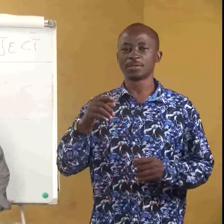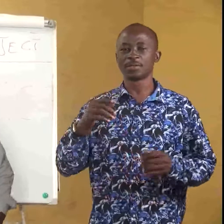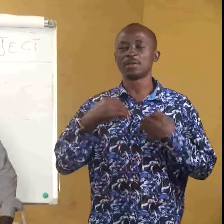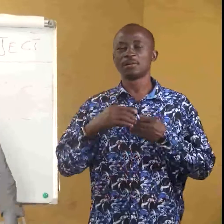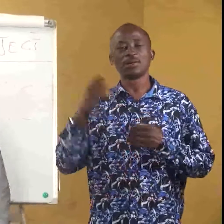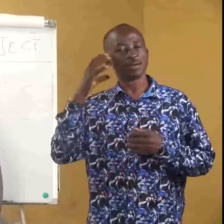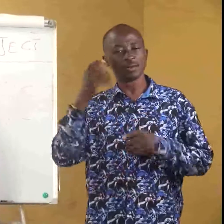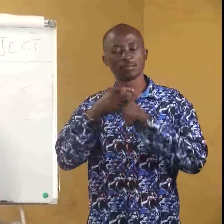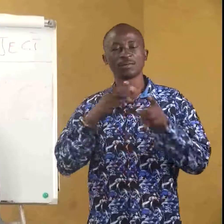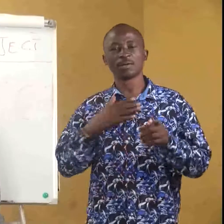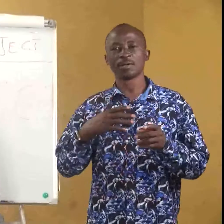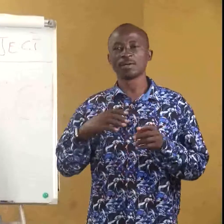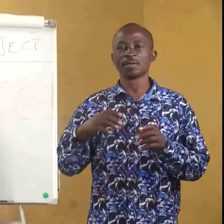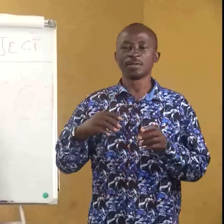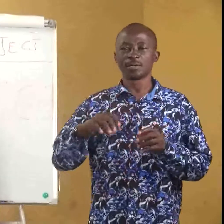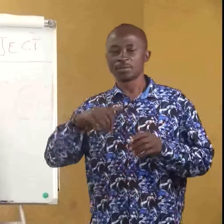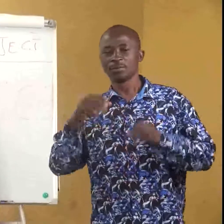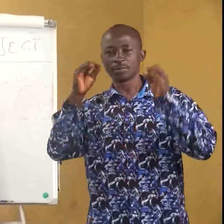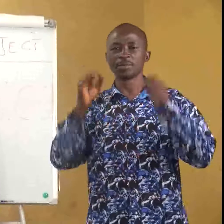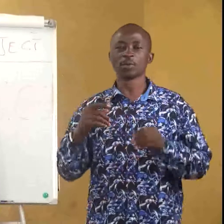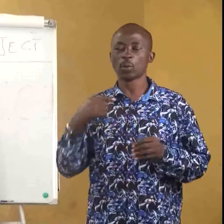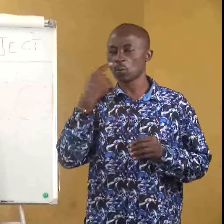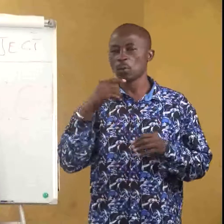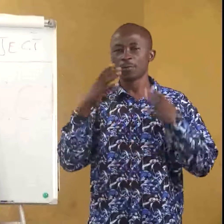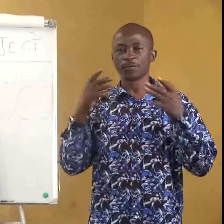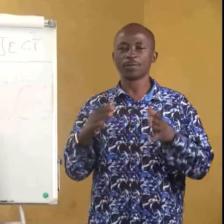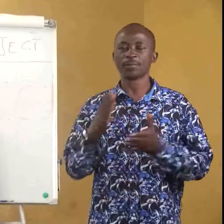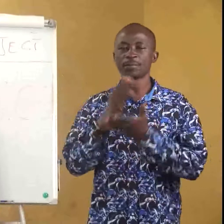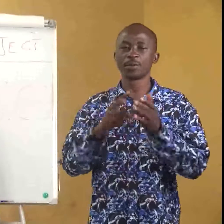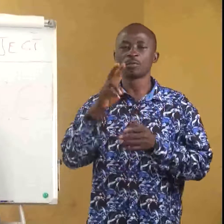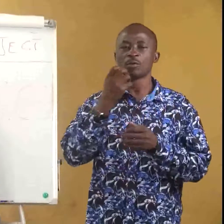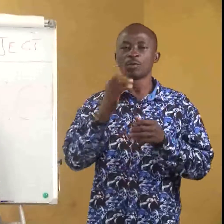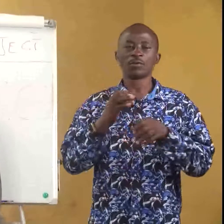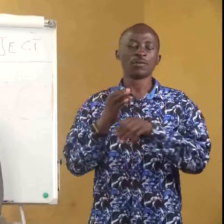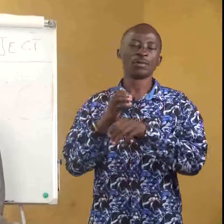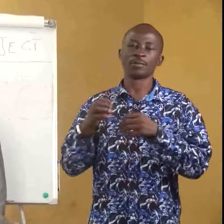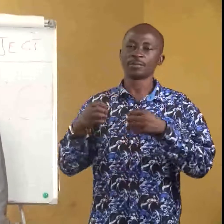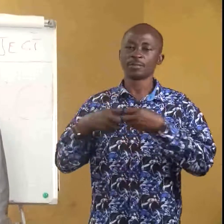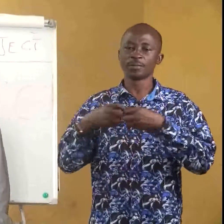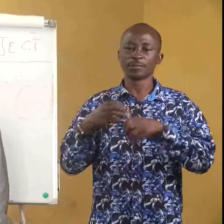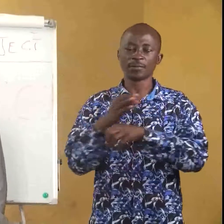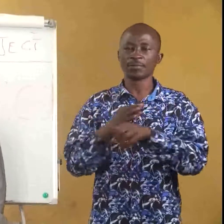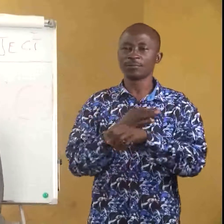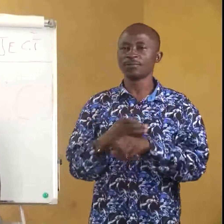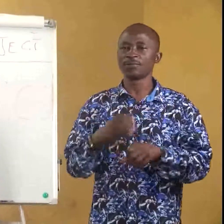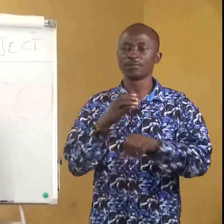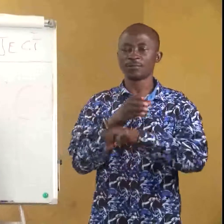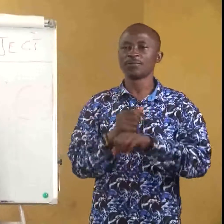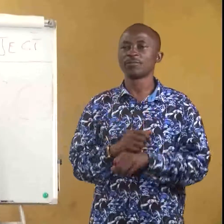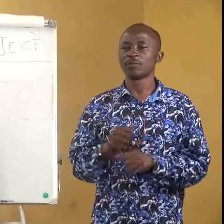colleague who just concluded part 2 of electric field intensity. And with this, we come